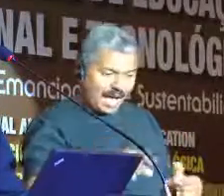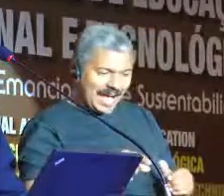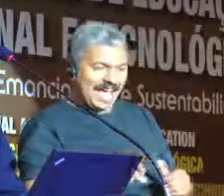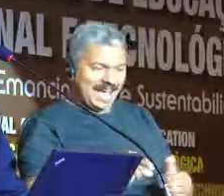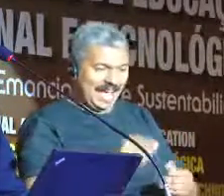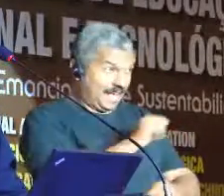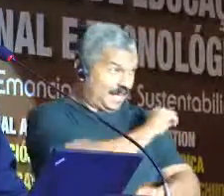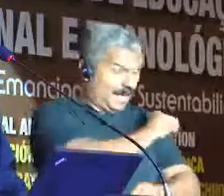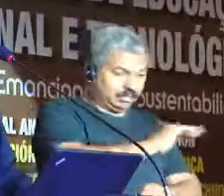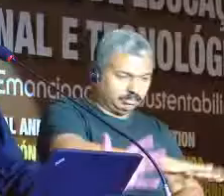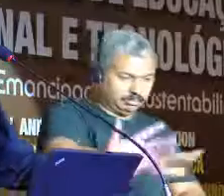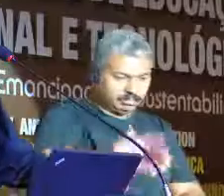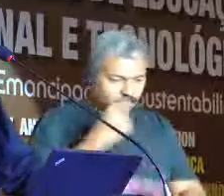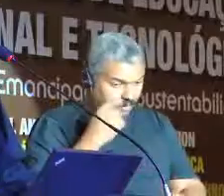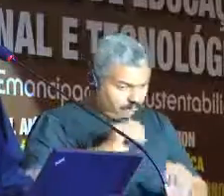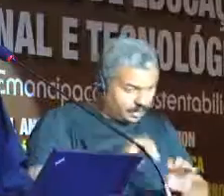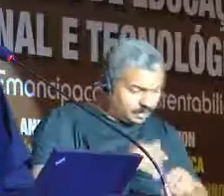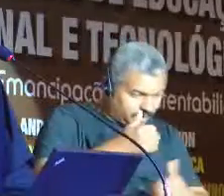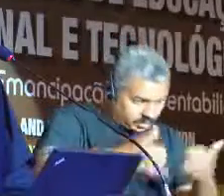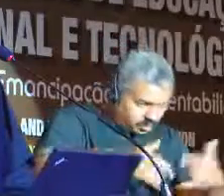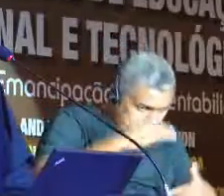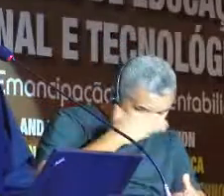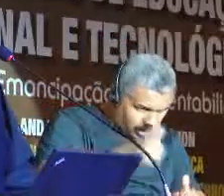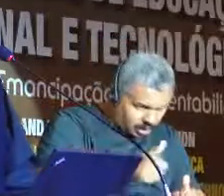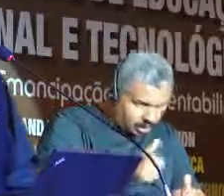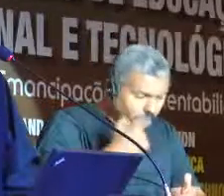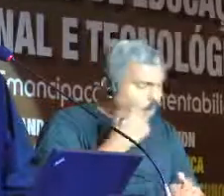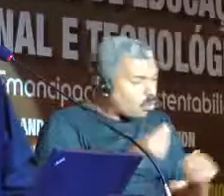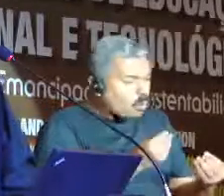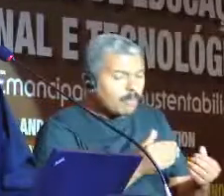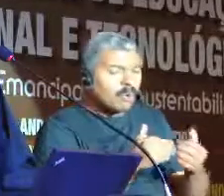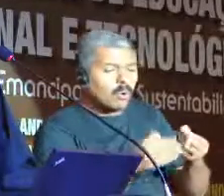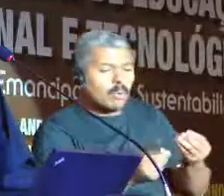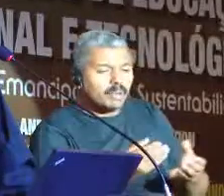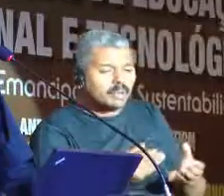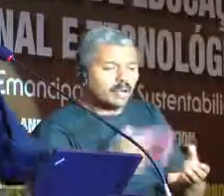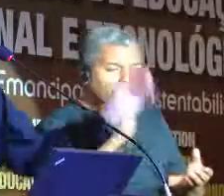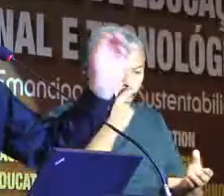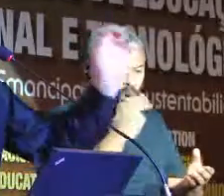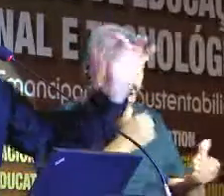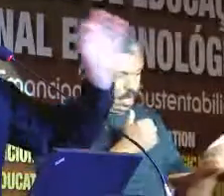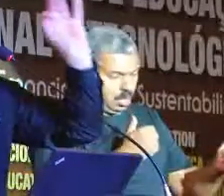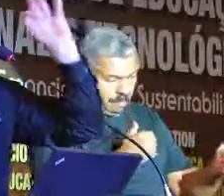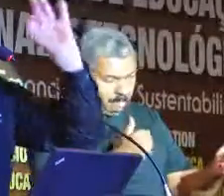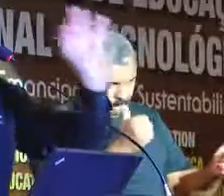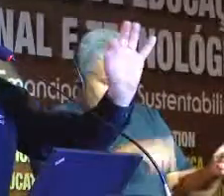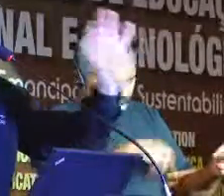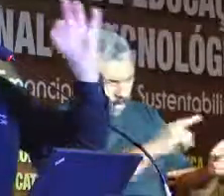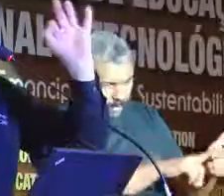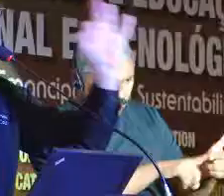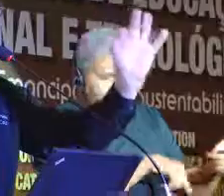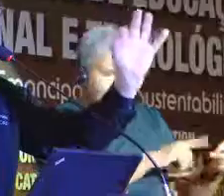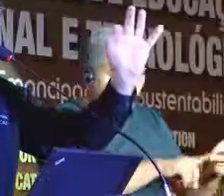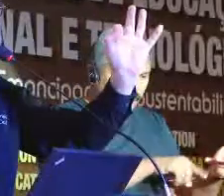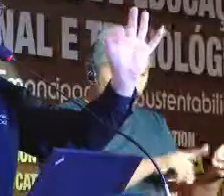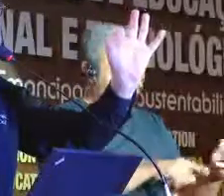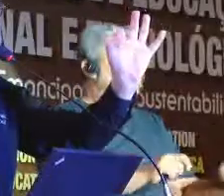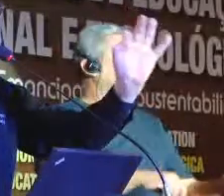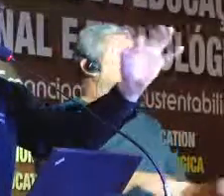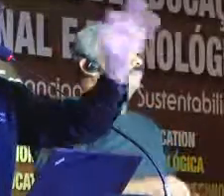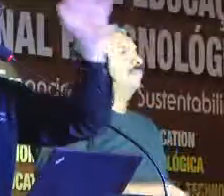And so now we're doing a new type of computer programming. One where we don't create a product